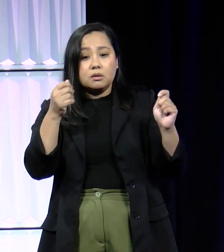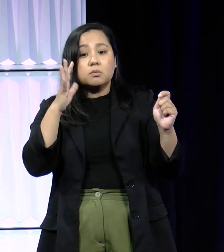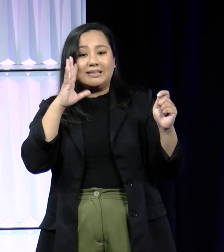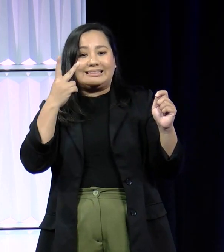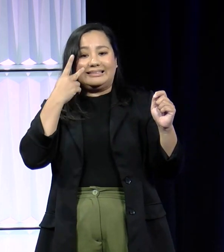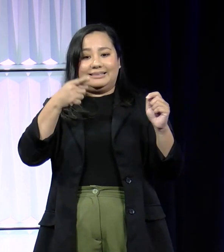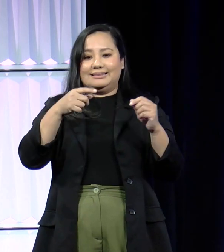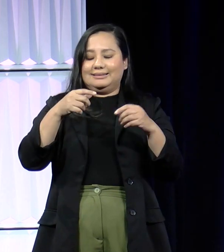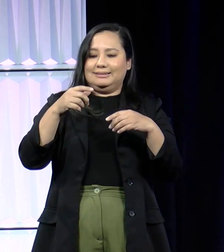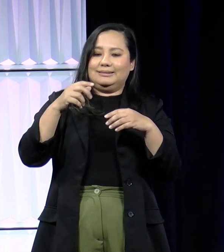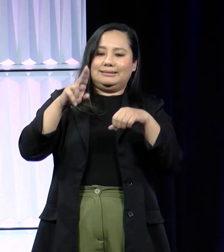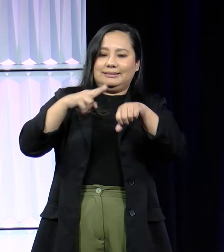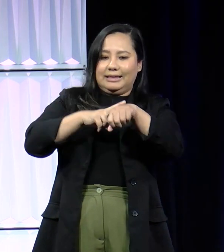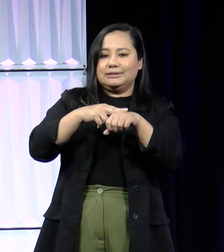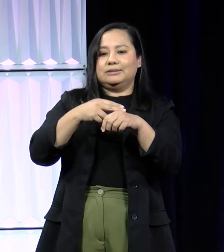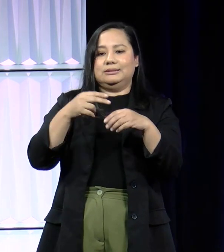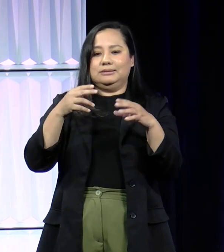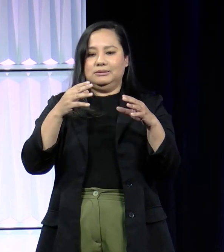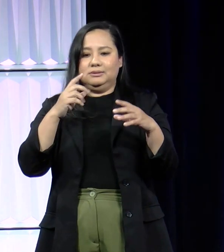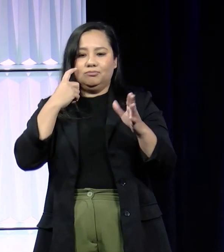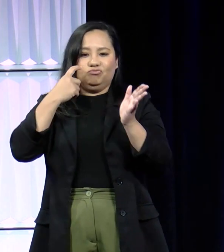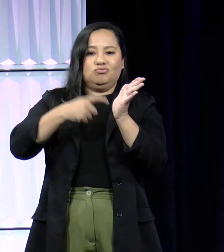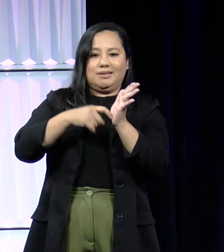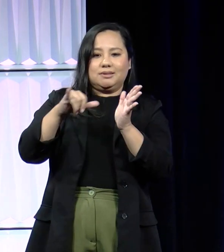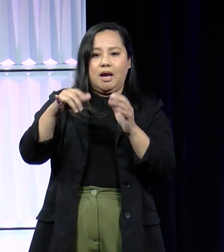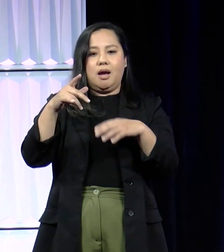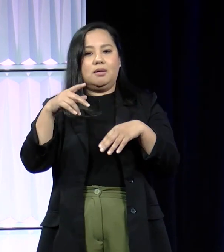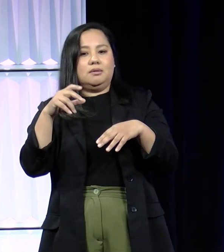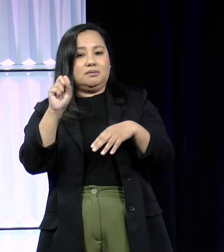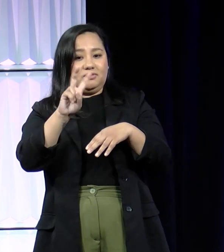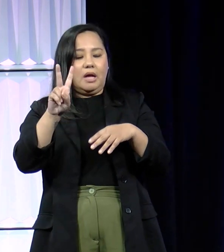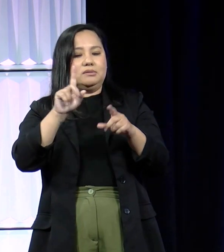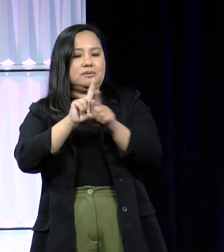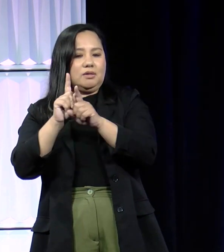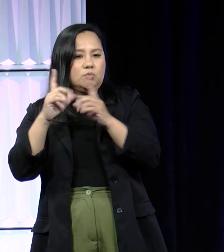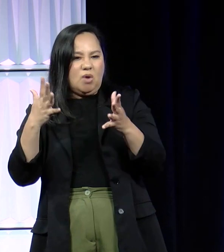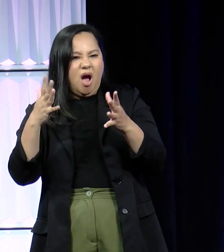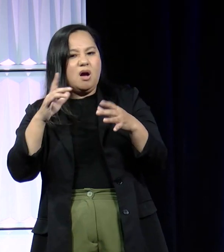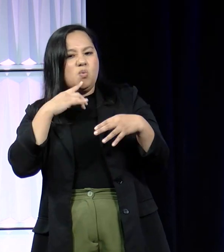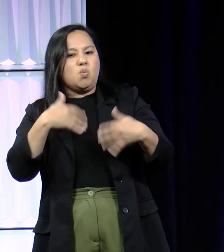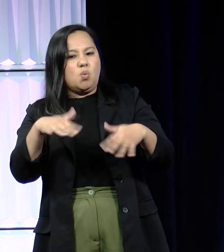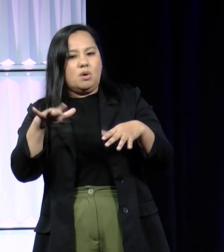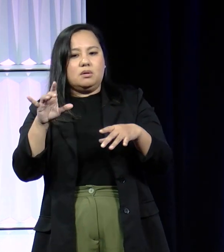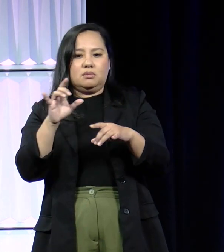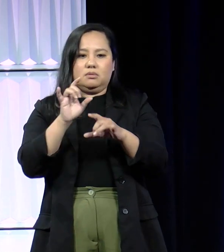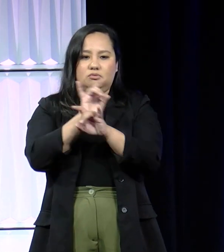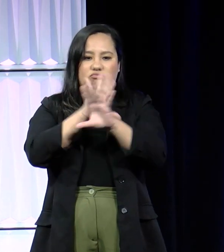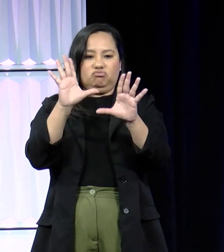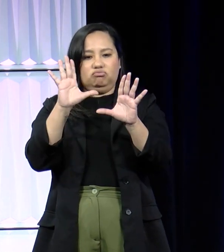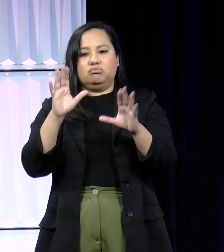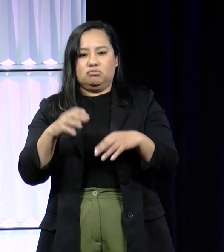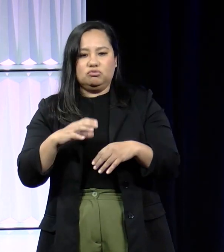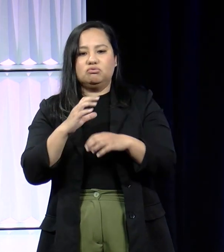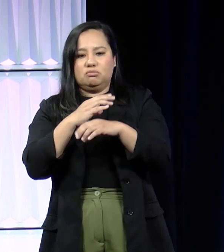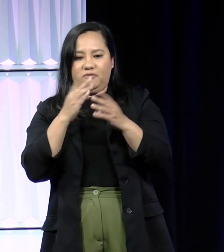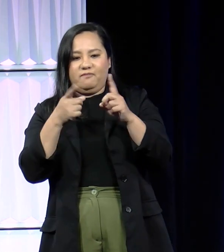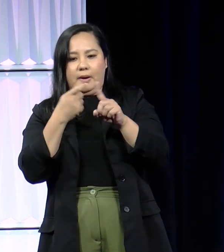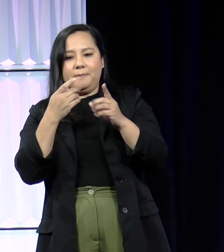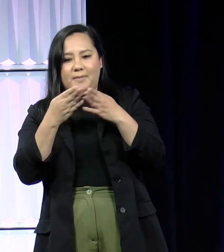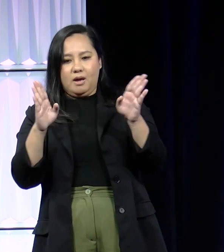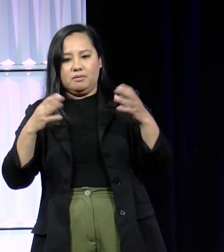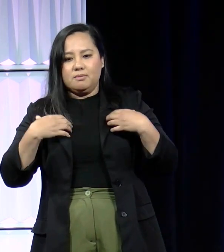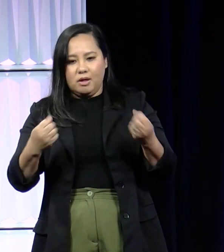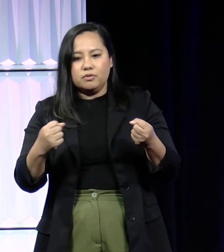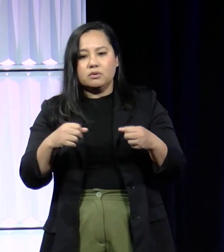addressed urgently. As you heard earlier from Kaylin, the White House Gender Policy Council recently launched the